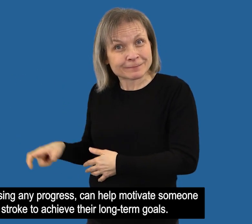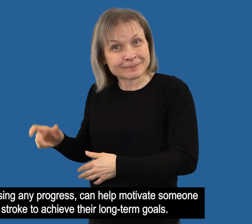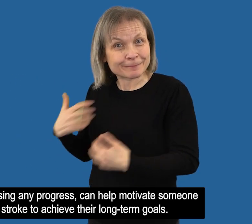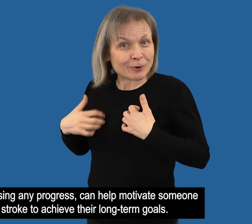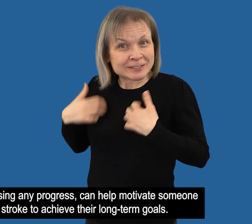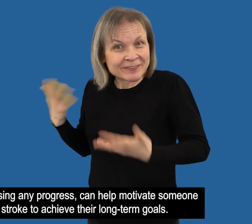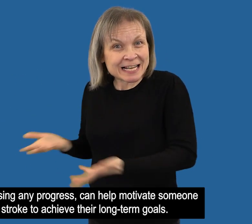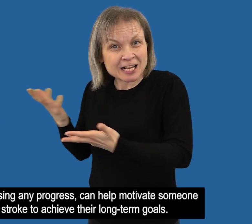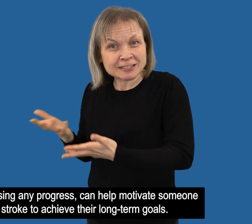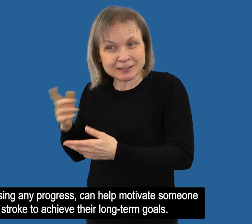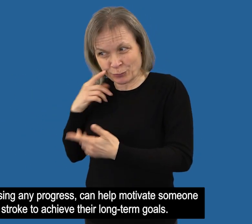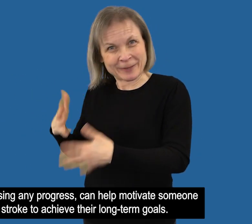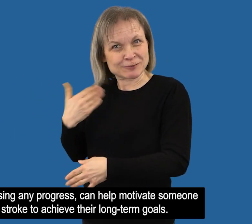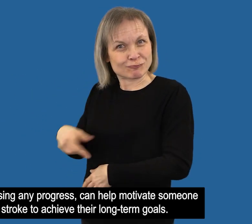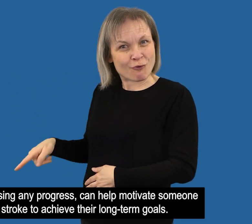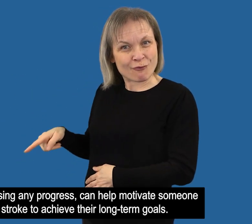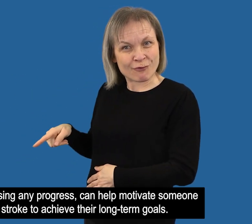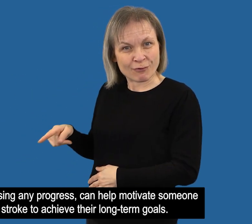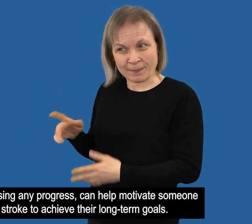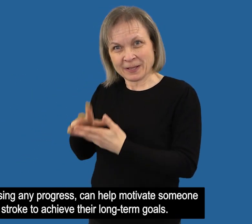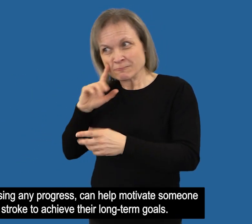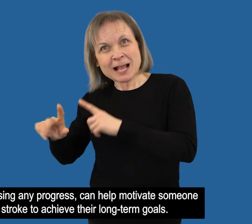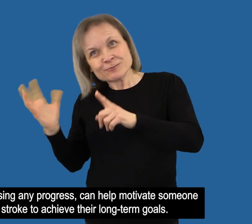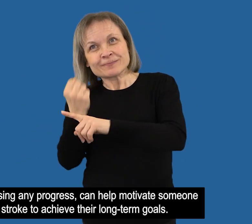a stroke to achieve their long-term goals.